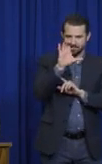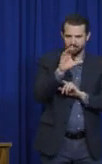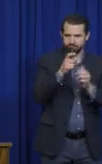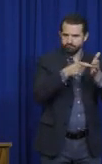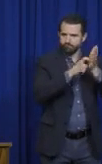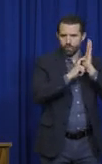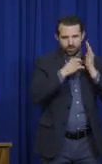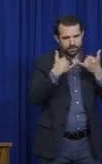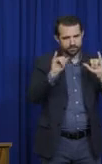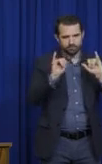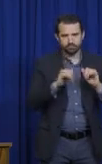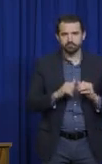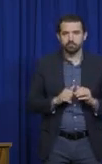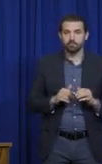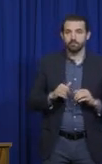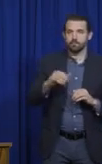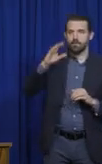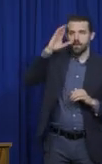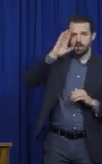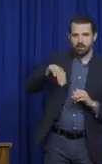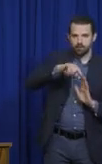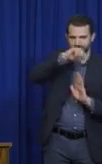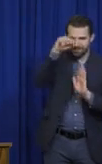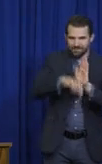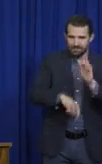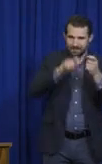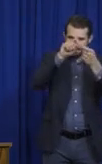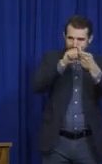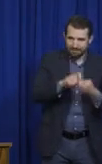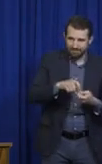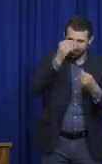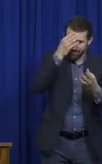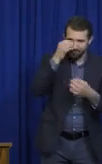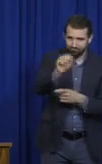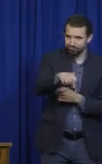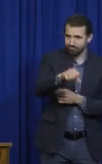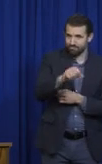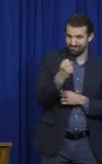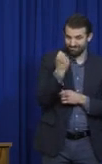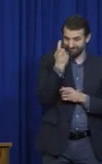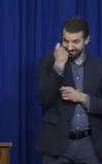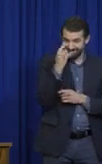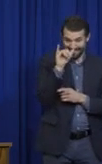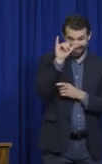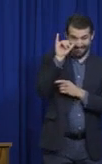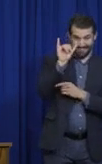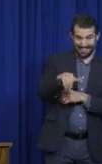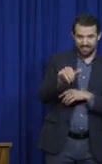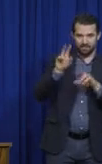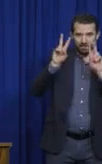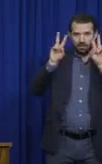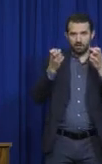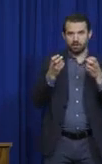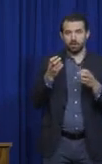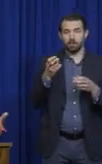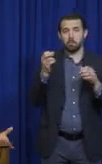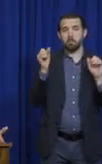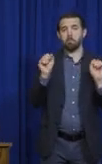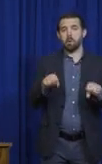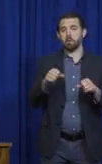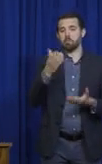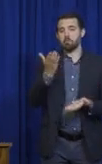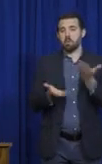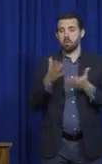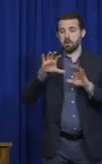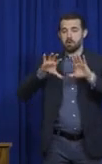weeds for a second, that is one of the ways in which someone could go into this probable case definition category that I